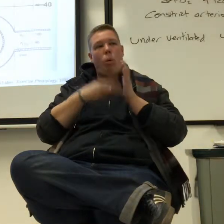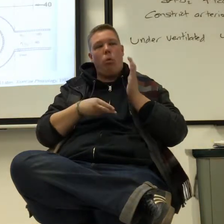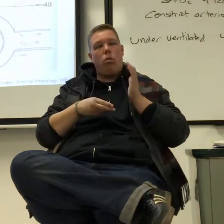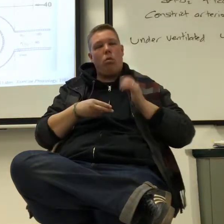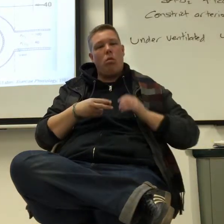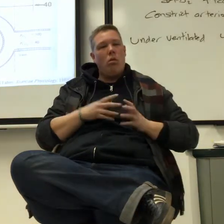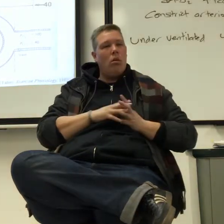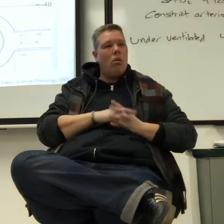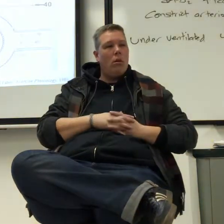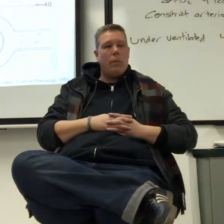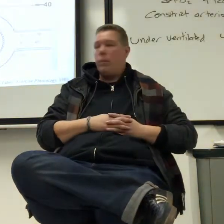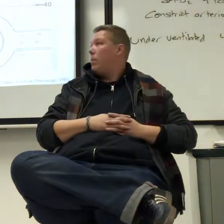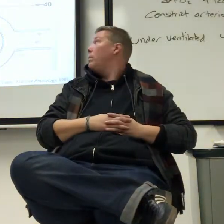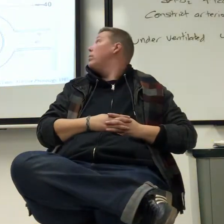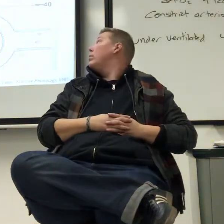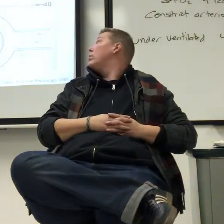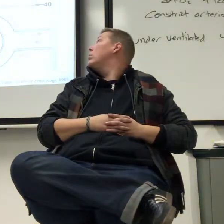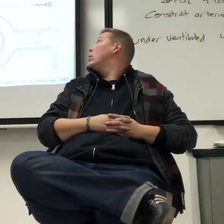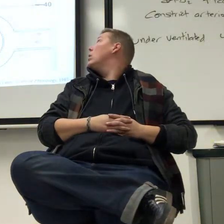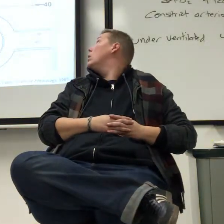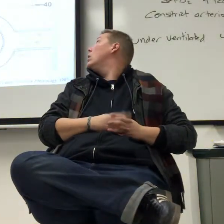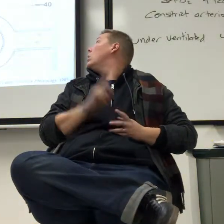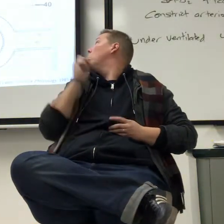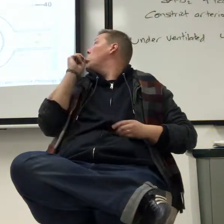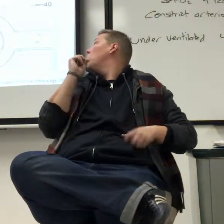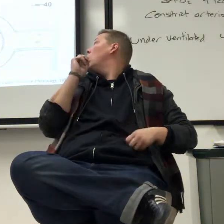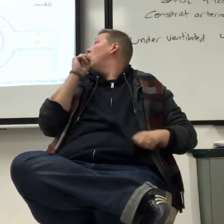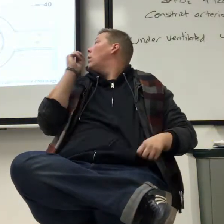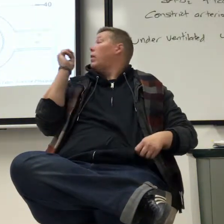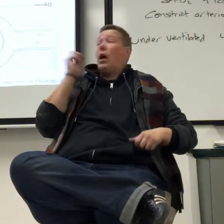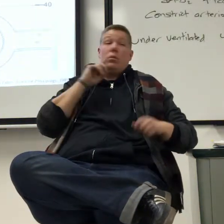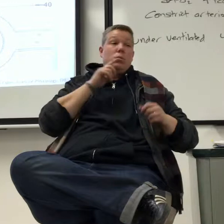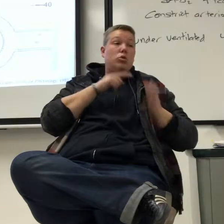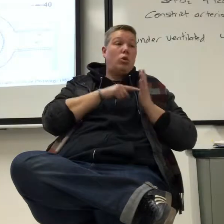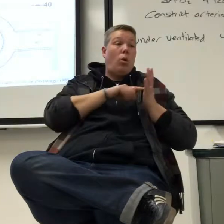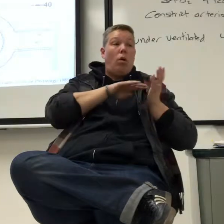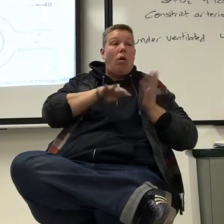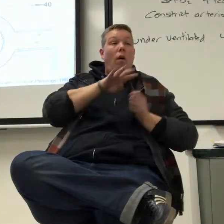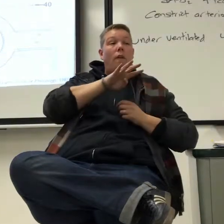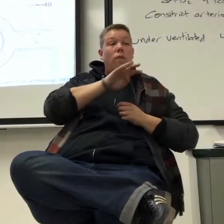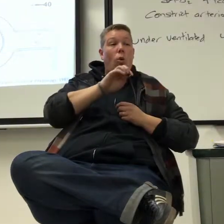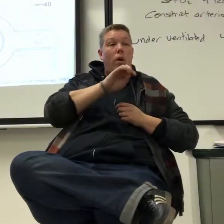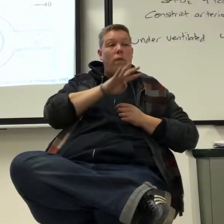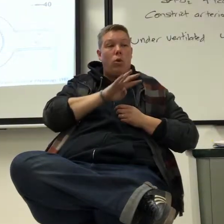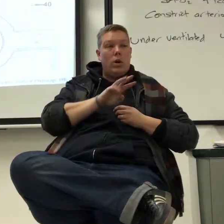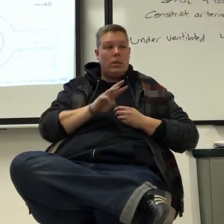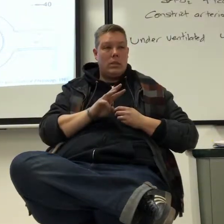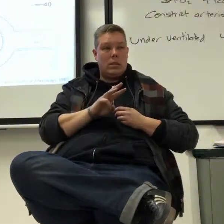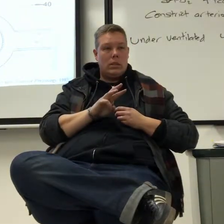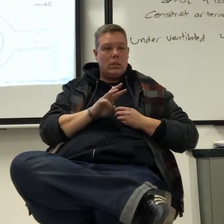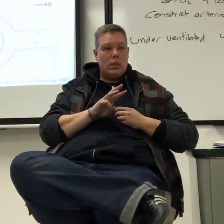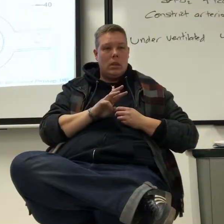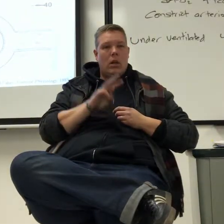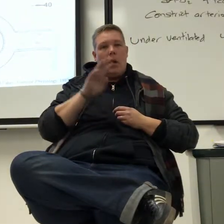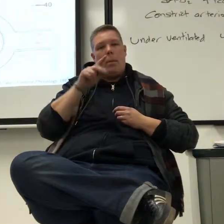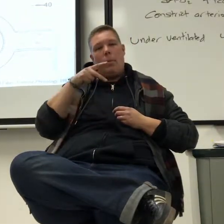CO2, but it is shown here. What they show here is blood coming in at 40-46, okay,